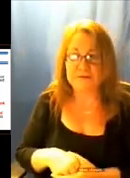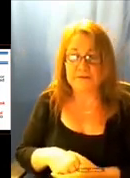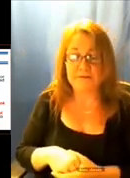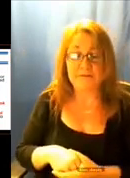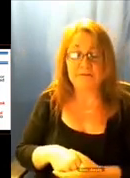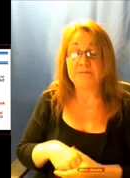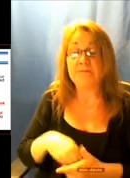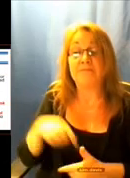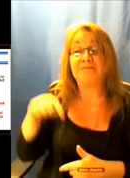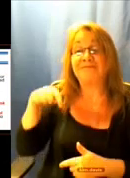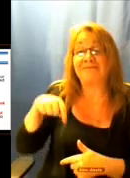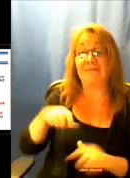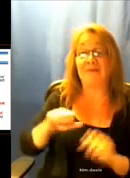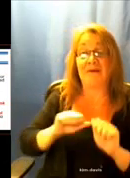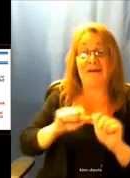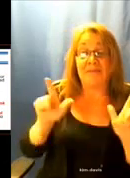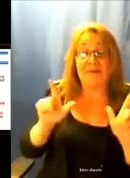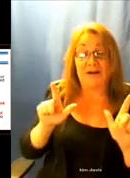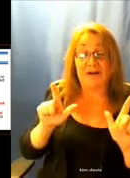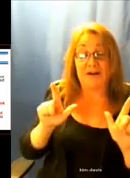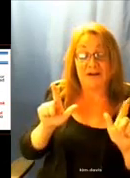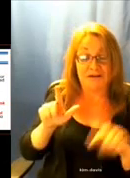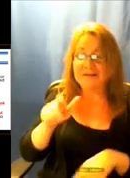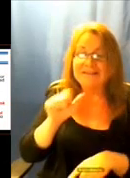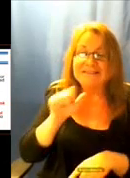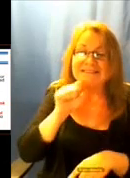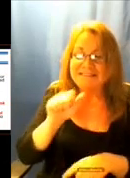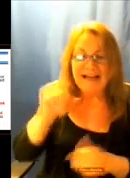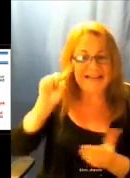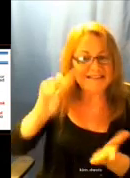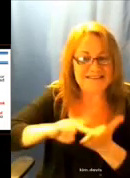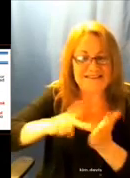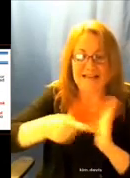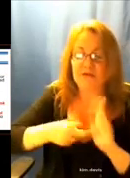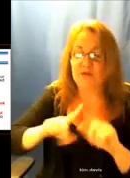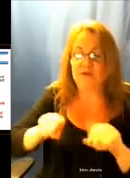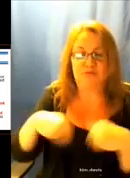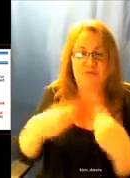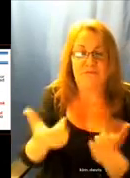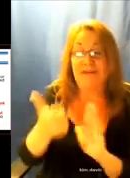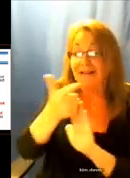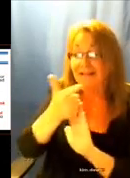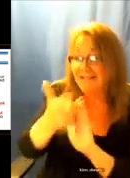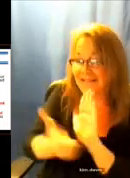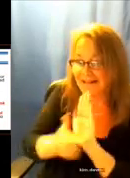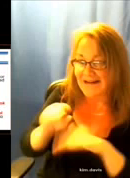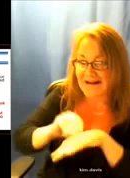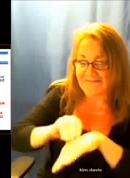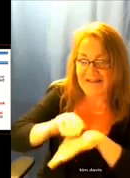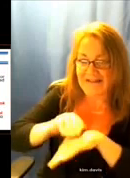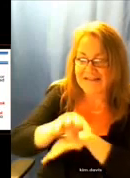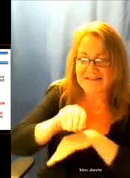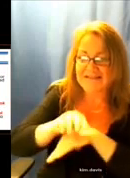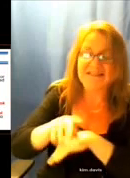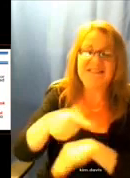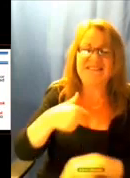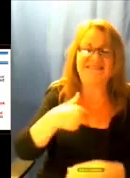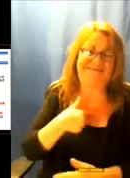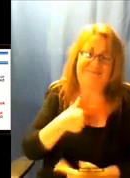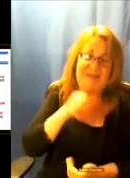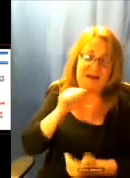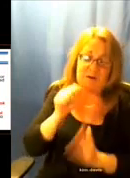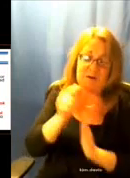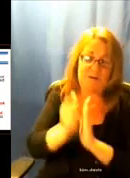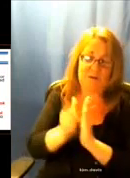with the federal, state laws. And here our webinar is not to provide